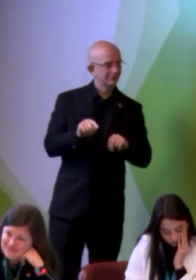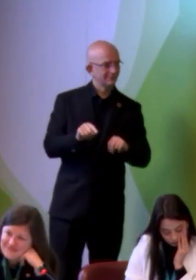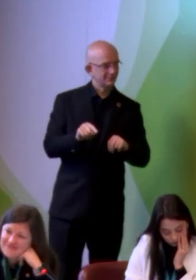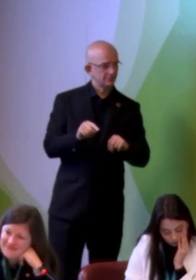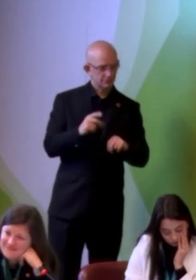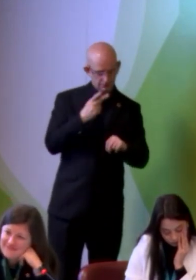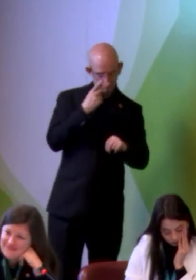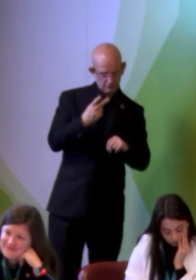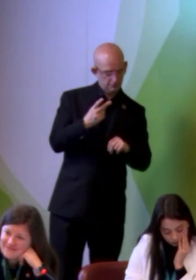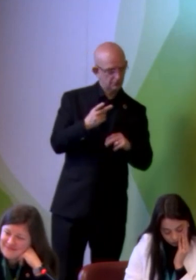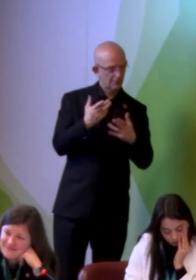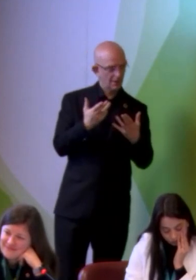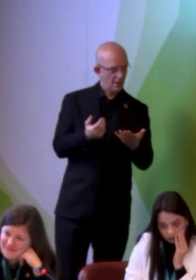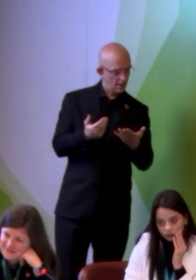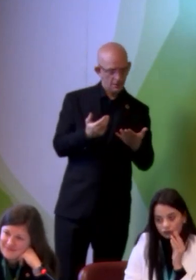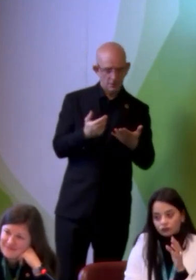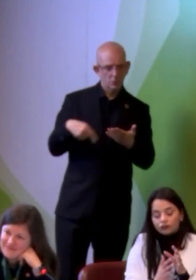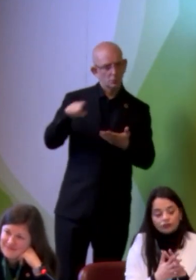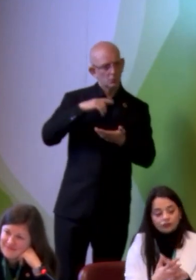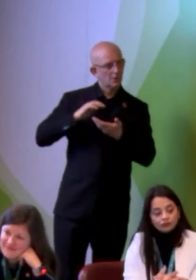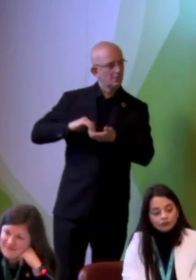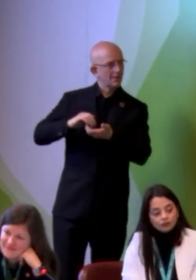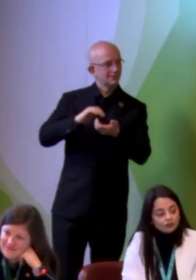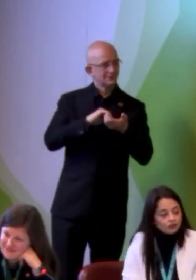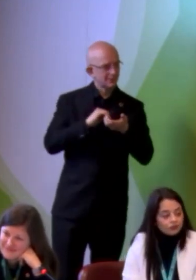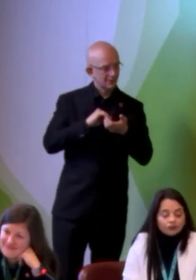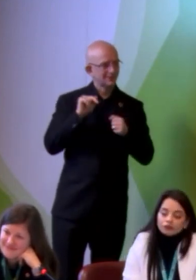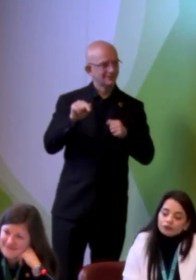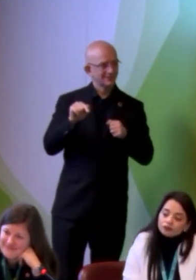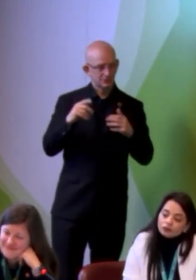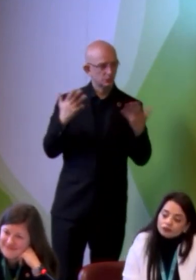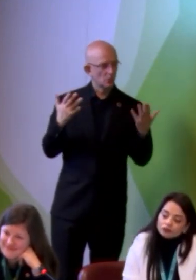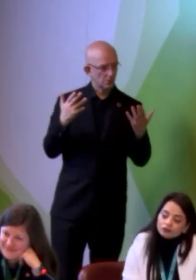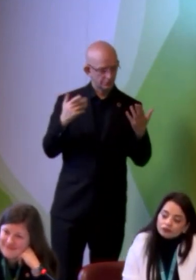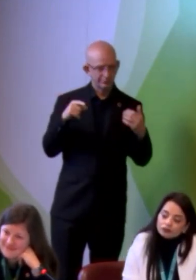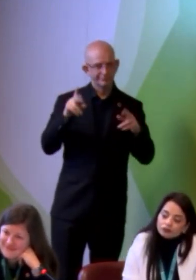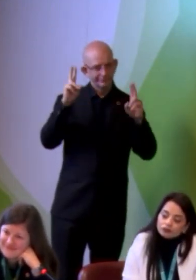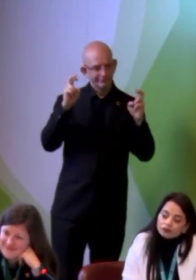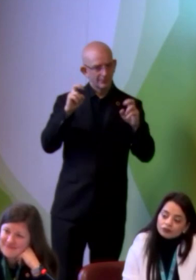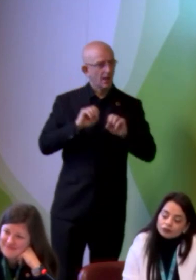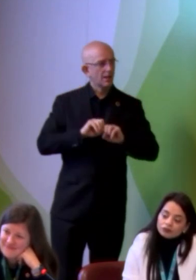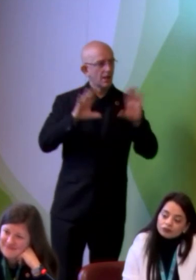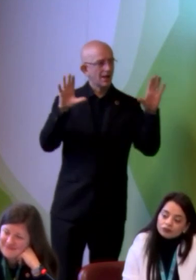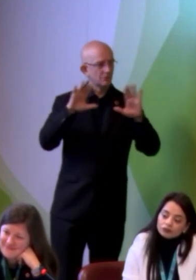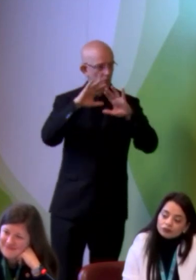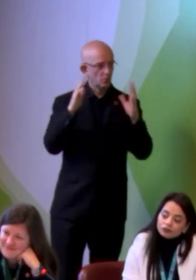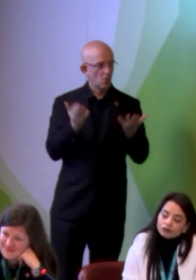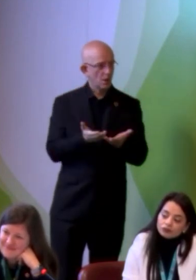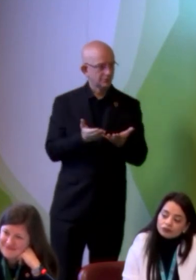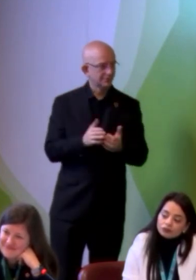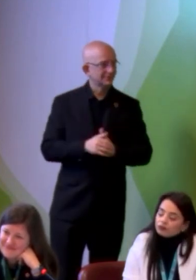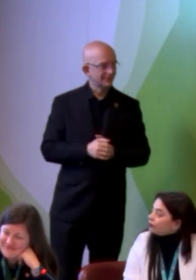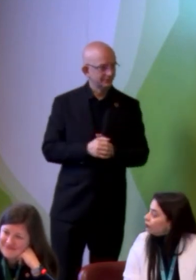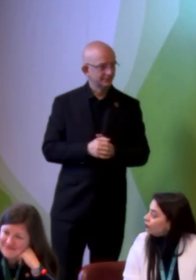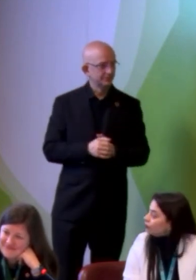our partners like Light for the World. Humanity Inclusion have come up. We are happy, and we hope